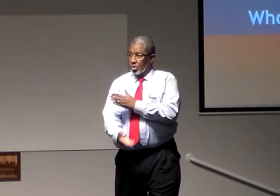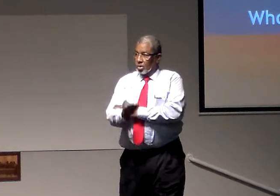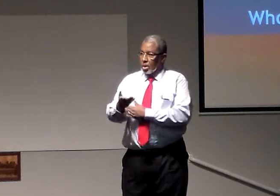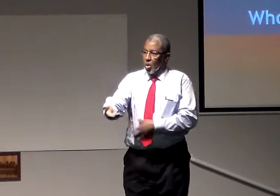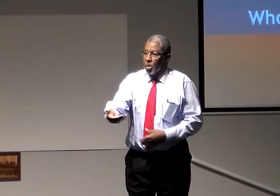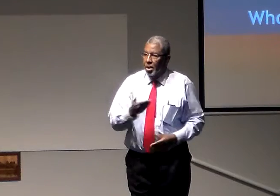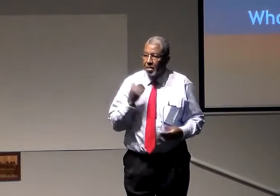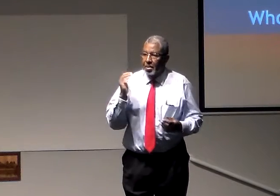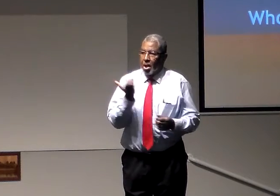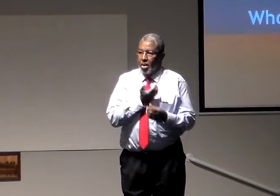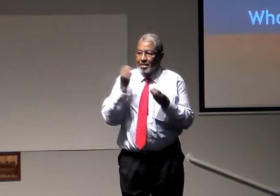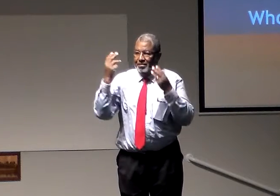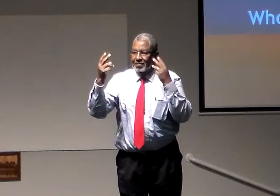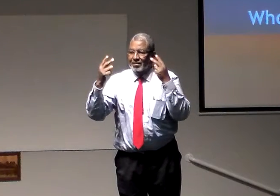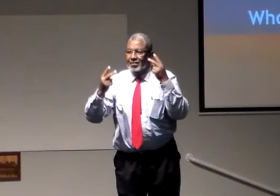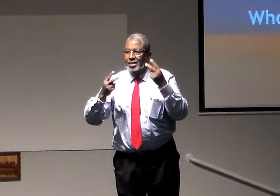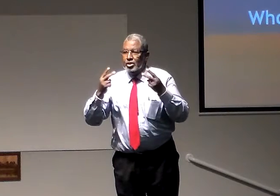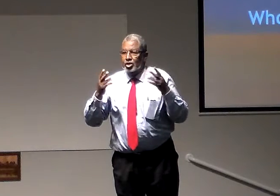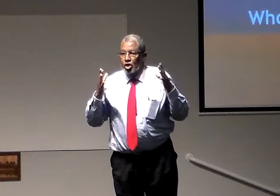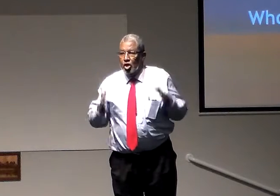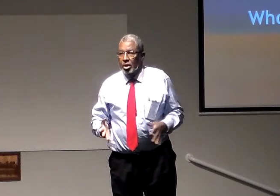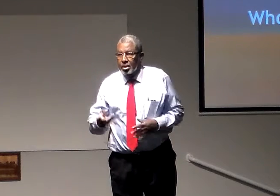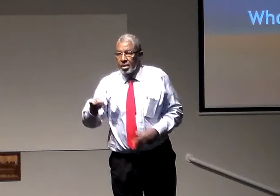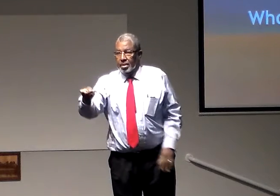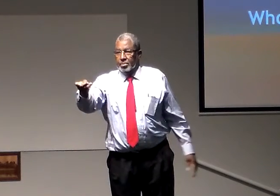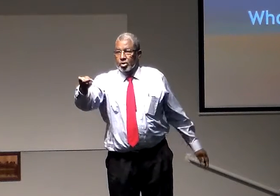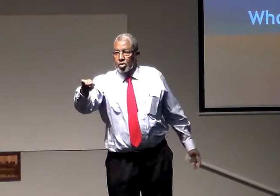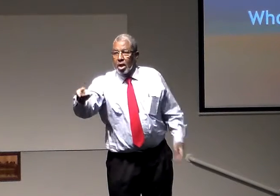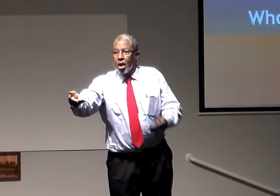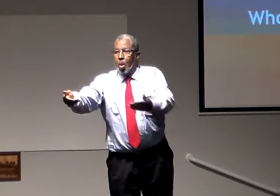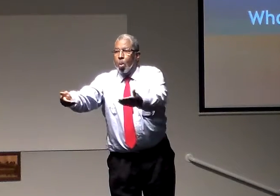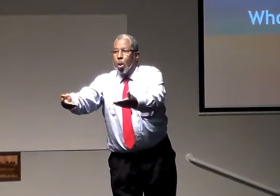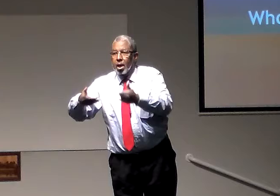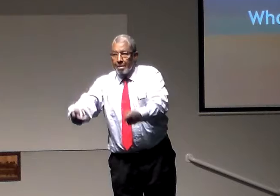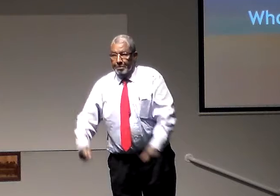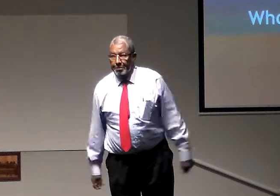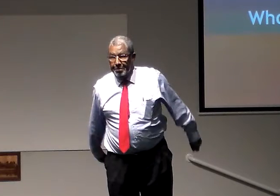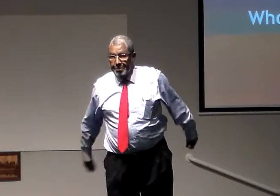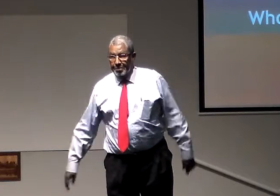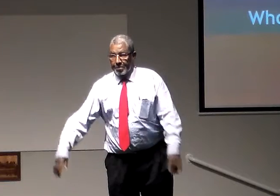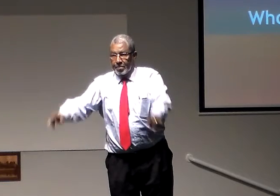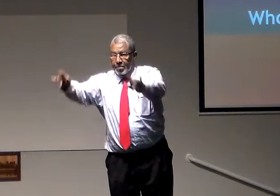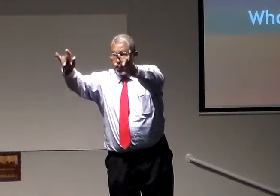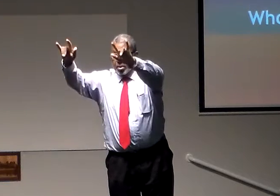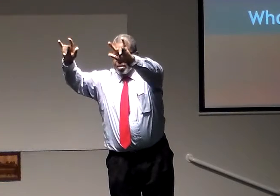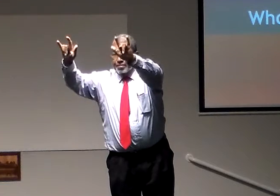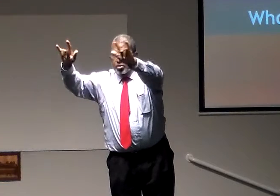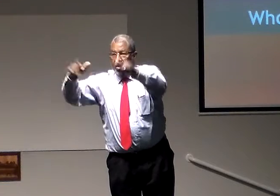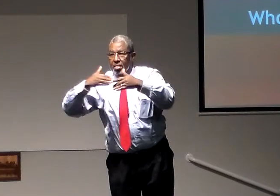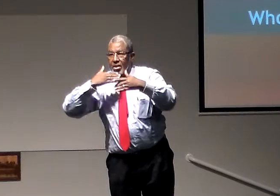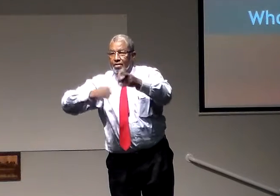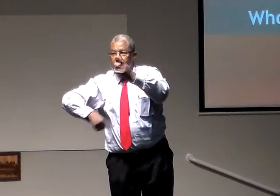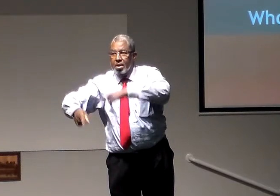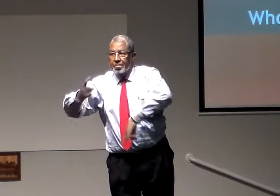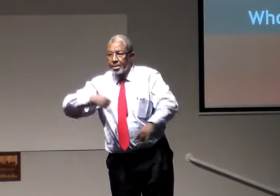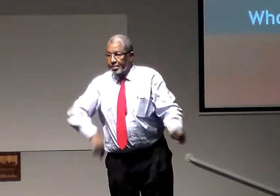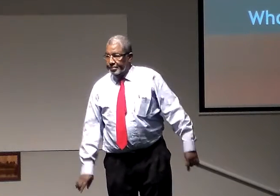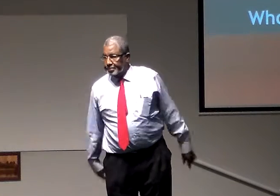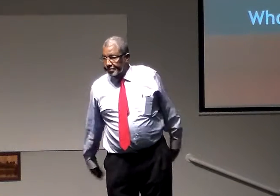I'd like to say welcome to our visitors here. Those two, welcome back. We love you, and we thank you for